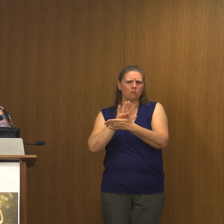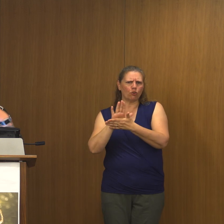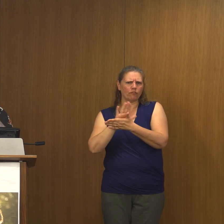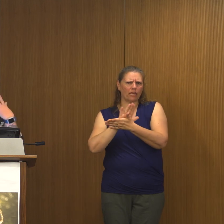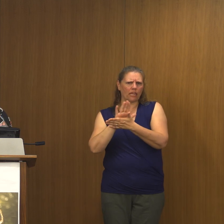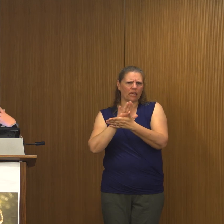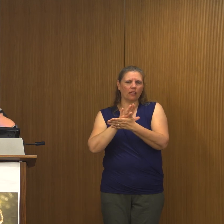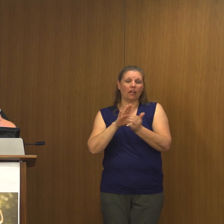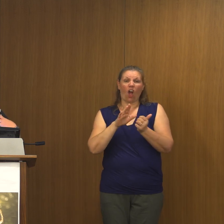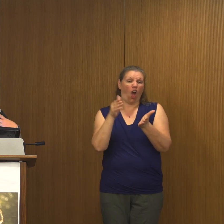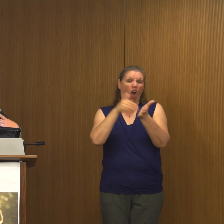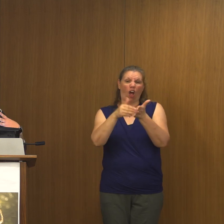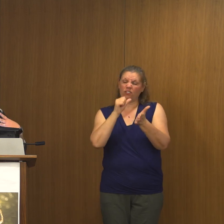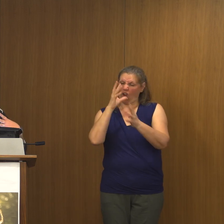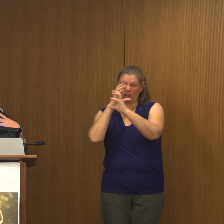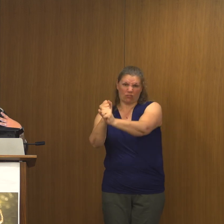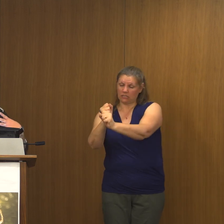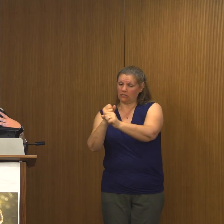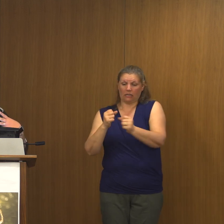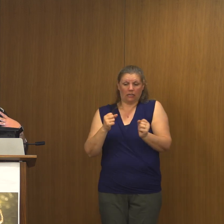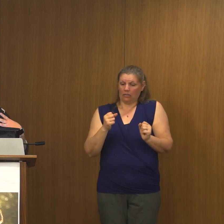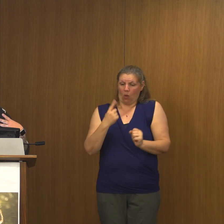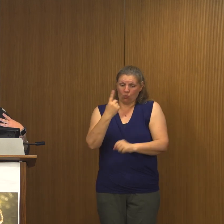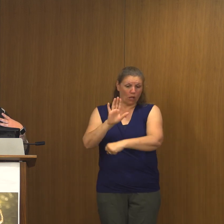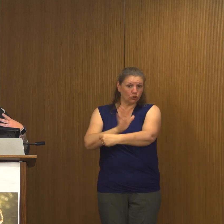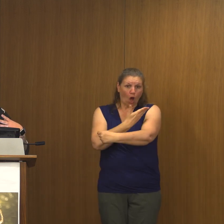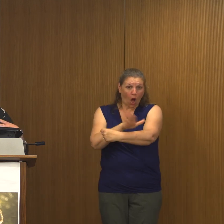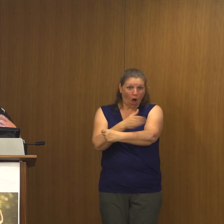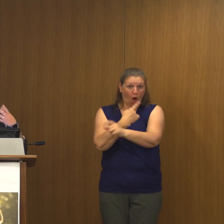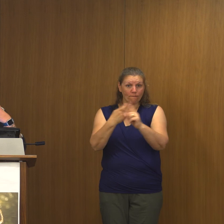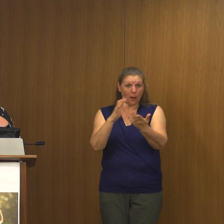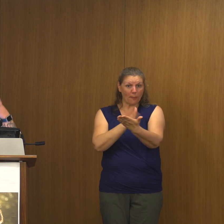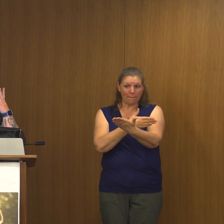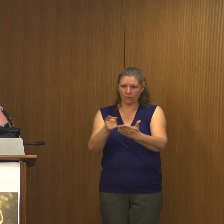engagement on a lot of functional things, but for some reason something in his brain kicked in and he